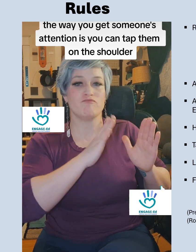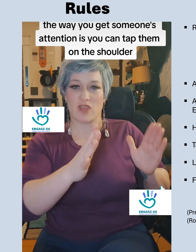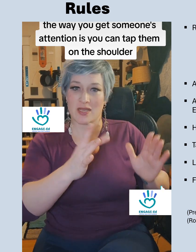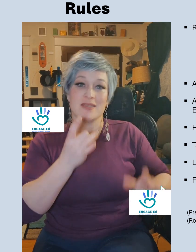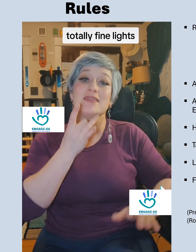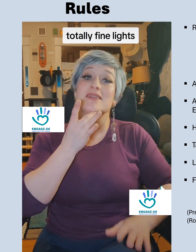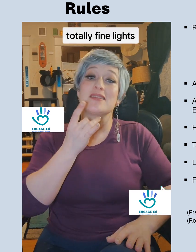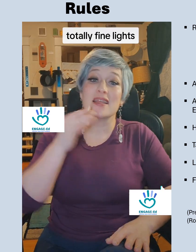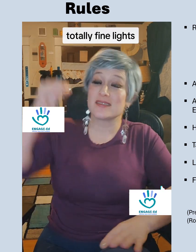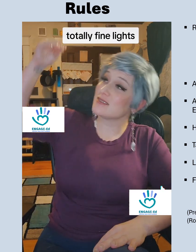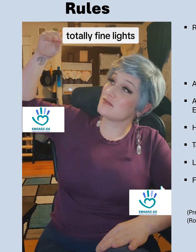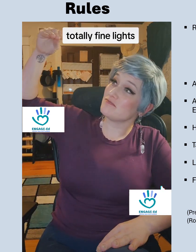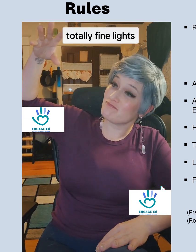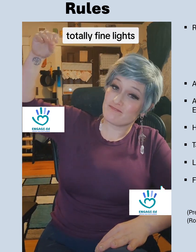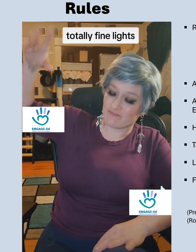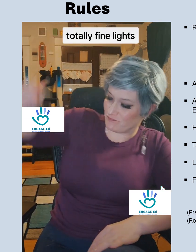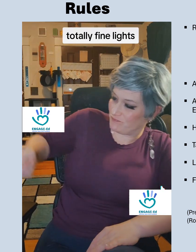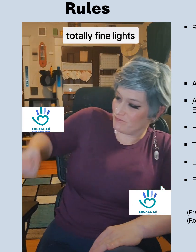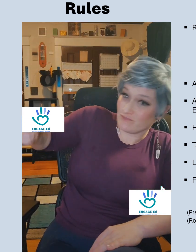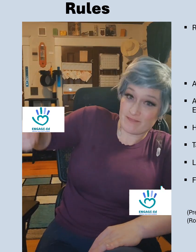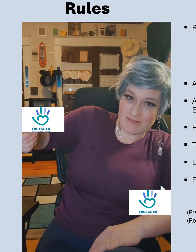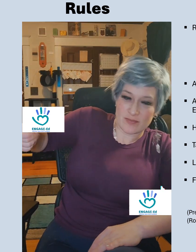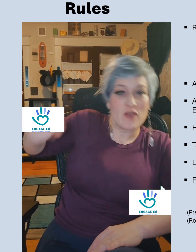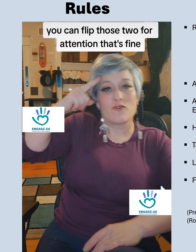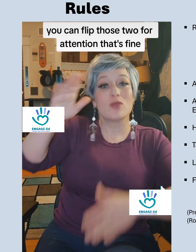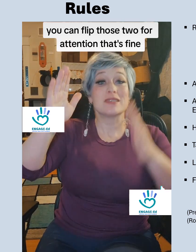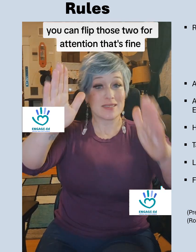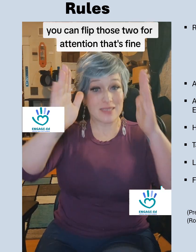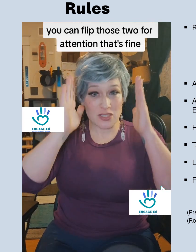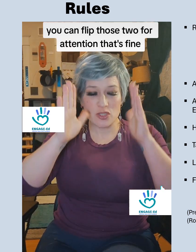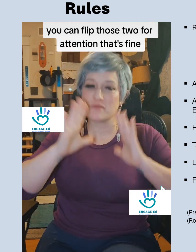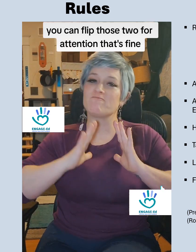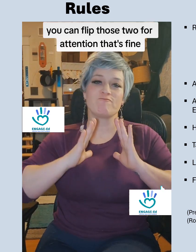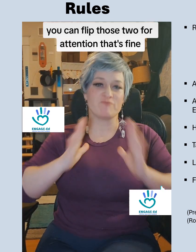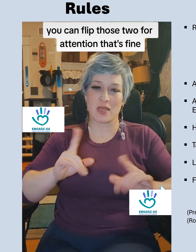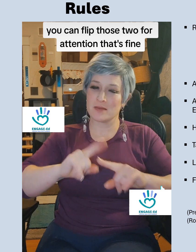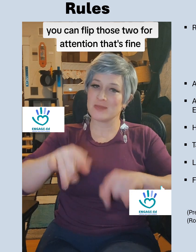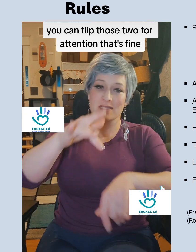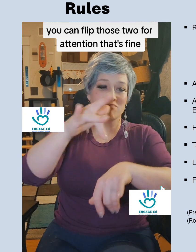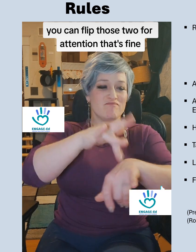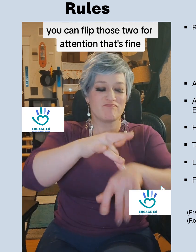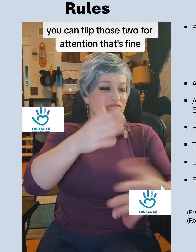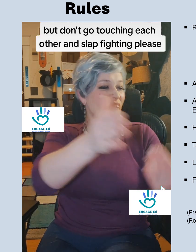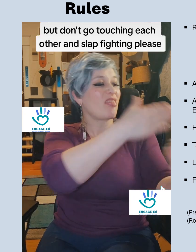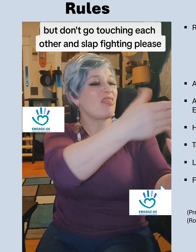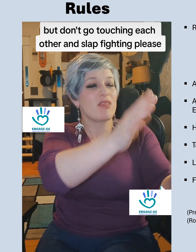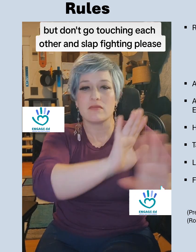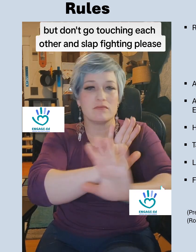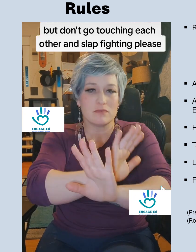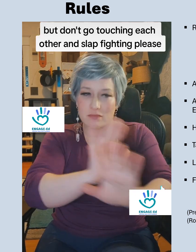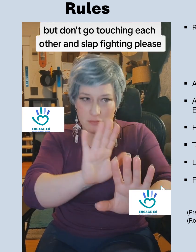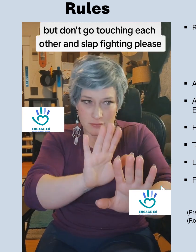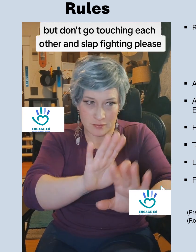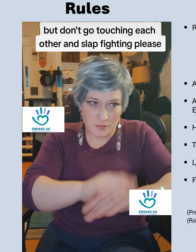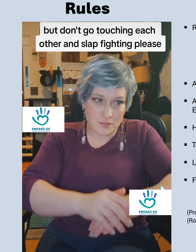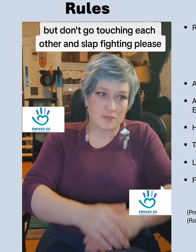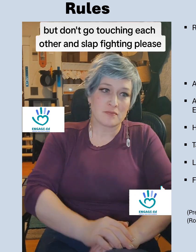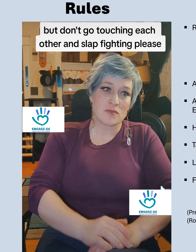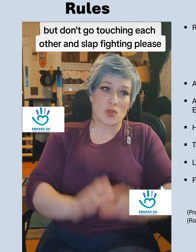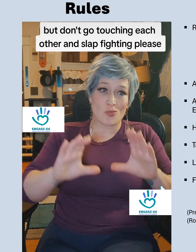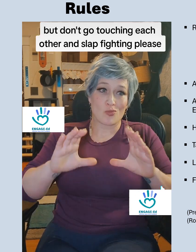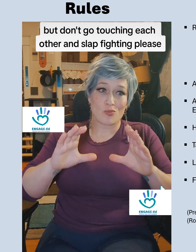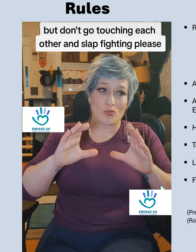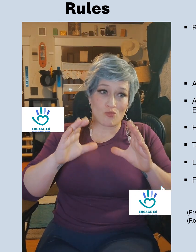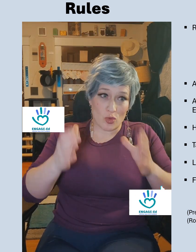shoulder. Totally fine. Lights, you can flick those too. For attention, that's fine. But don't go touching each other and slap